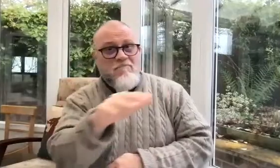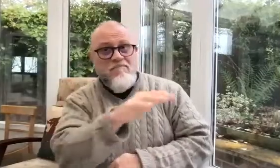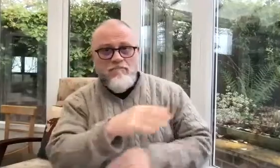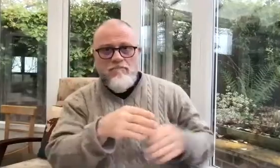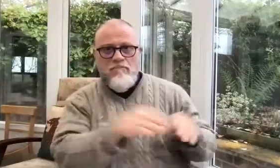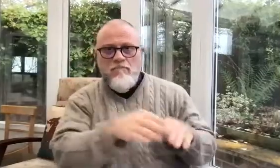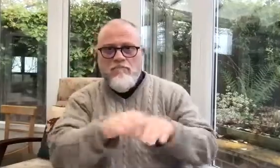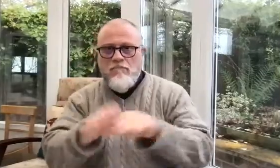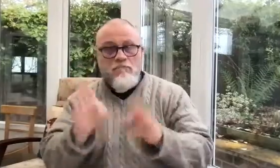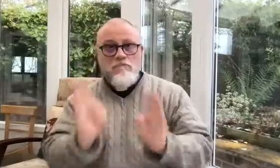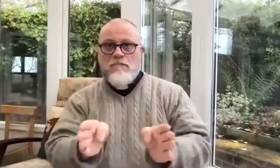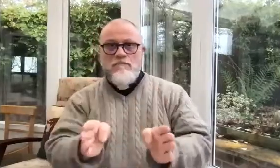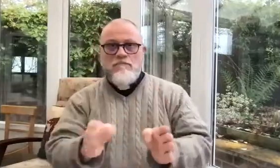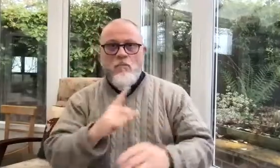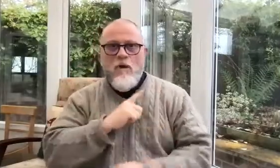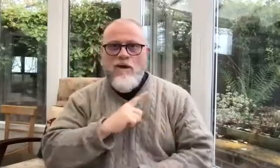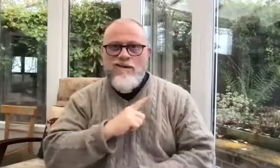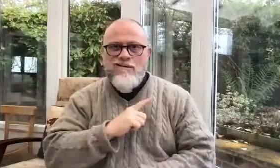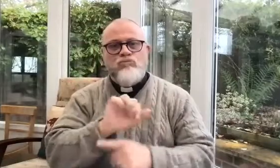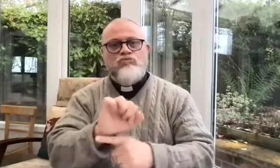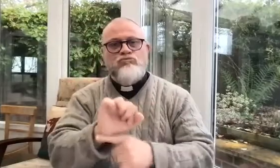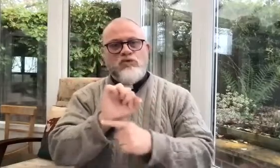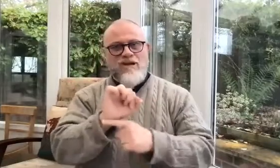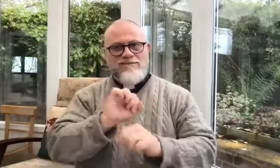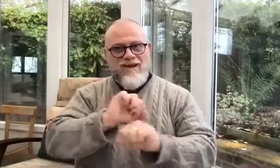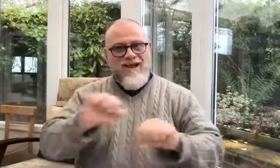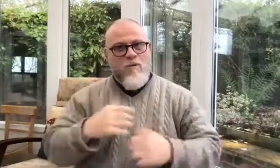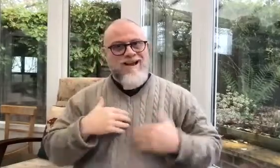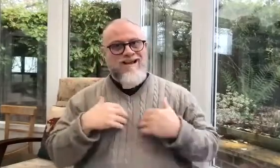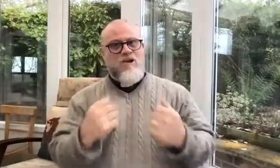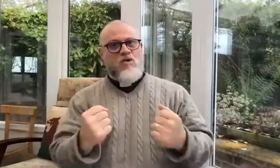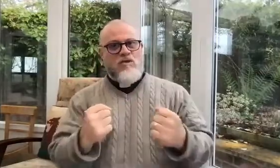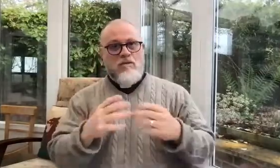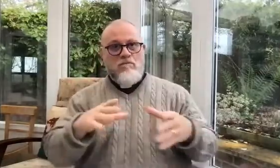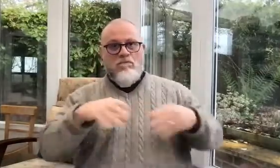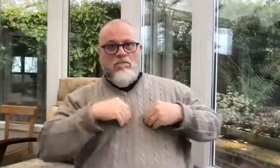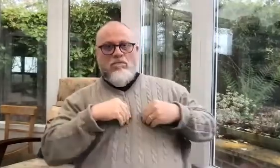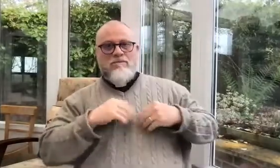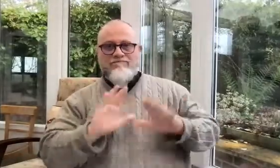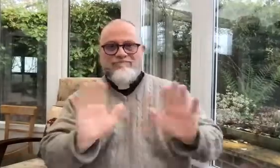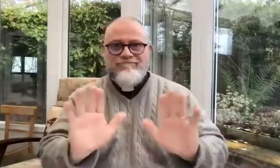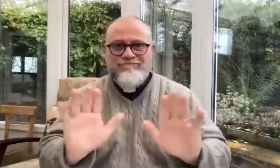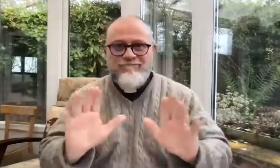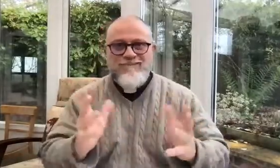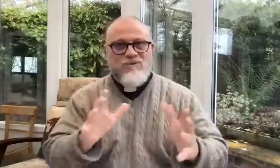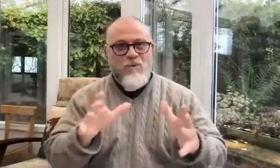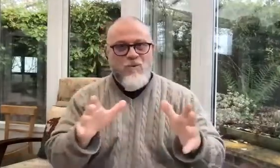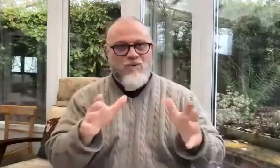Deaf clubs have closed. They've had to close because they're protected, you know, it's